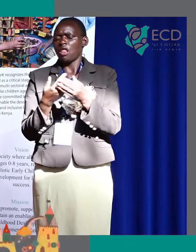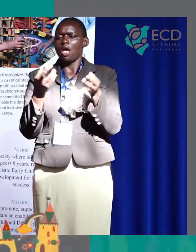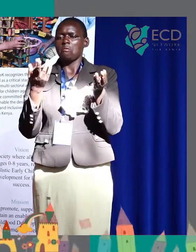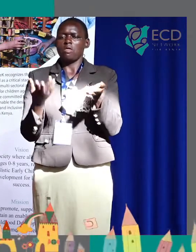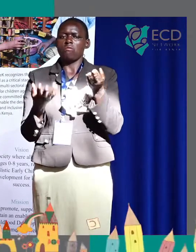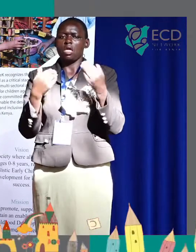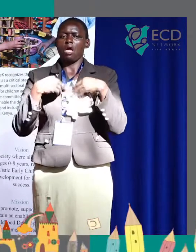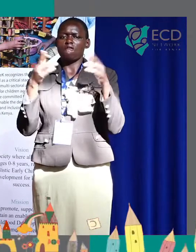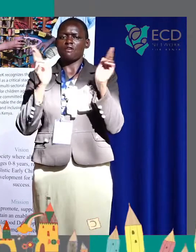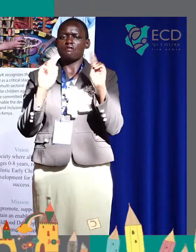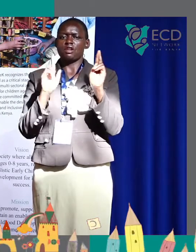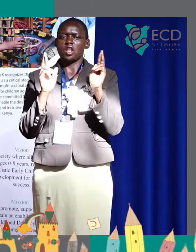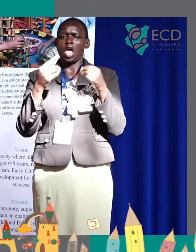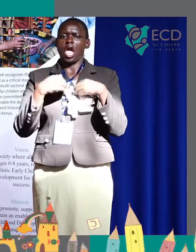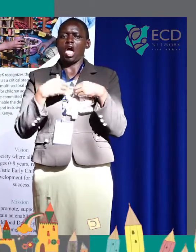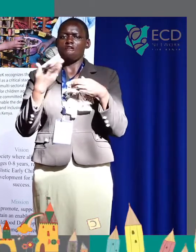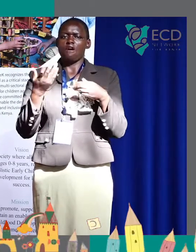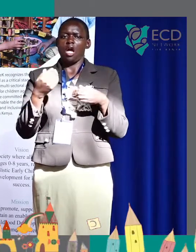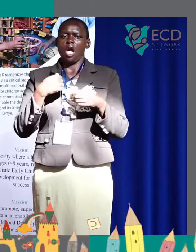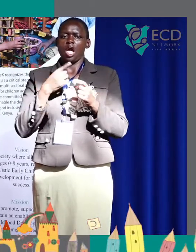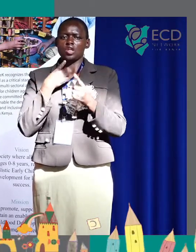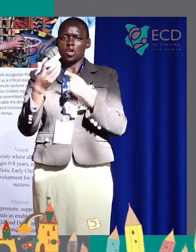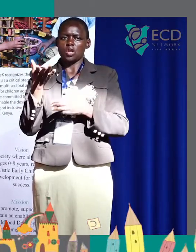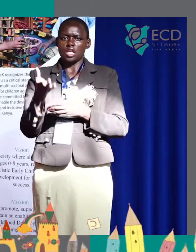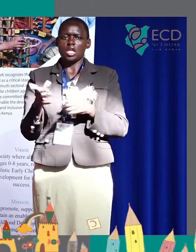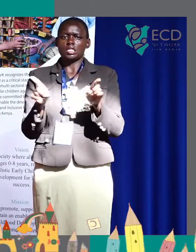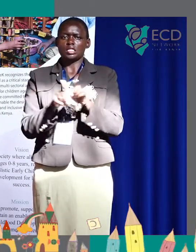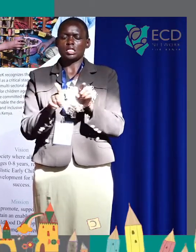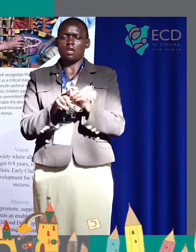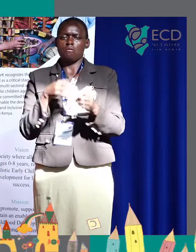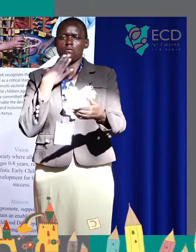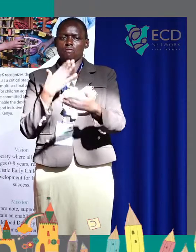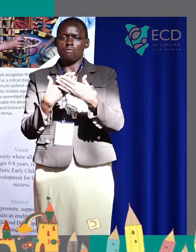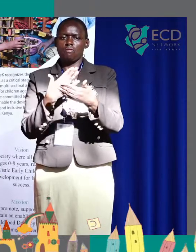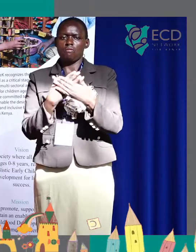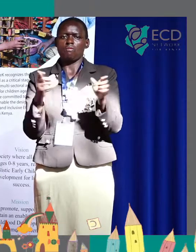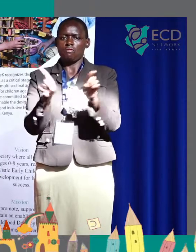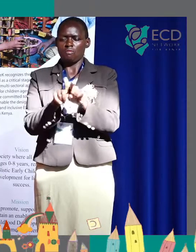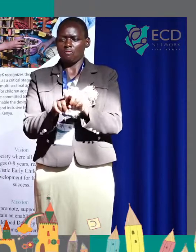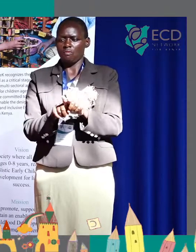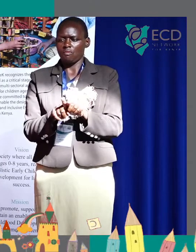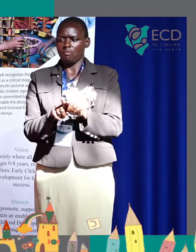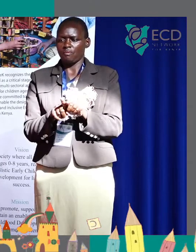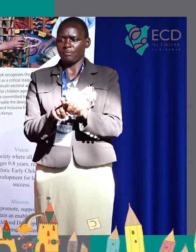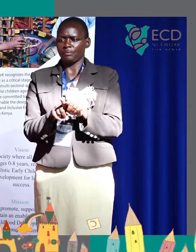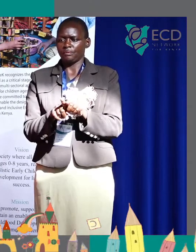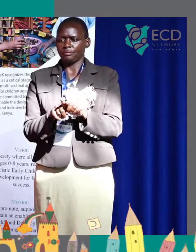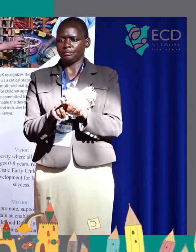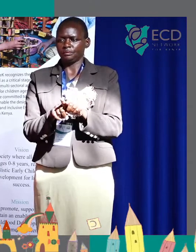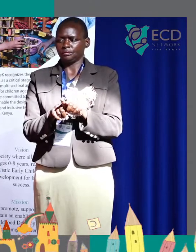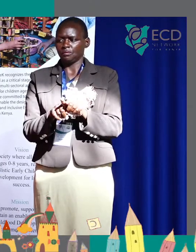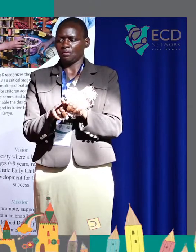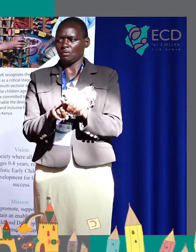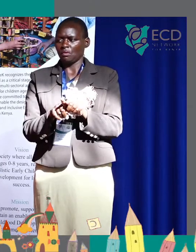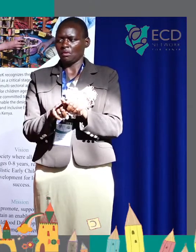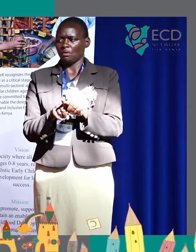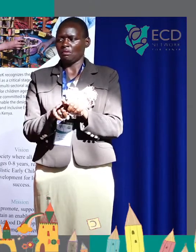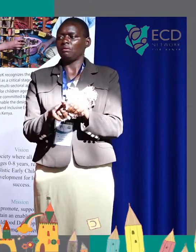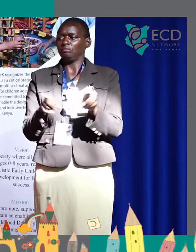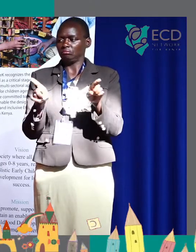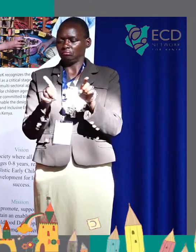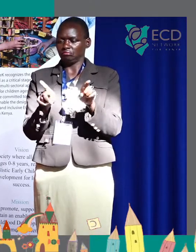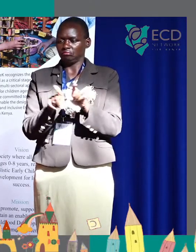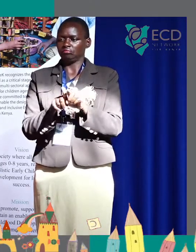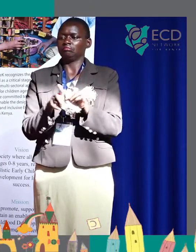and her presentation, I think, is ready, and she's here. We appreciate that, Madam Deputy Commissioner, you are ready for